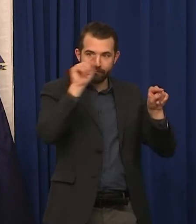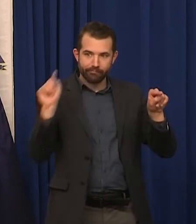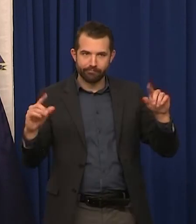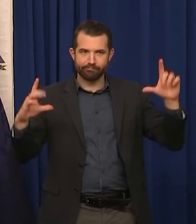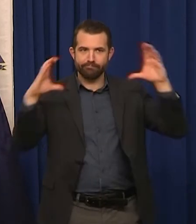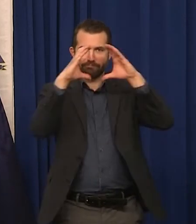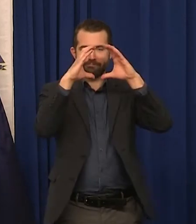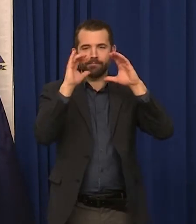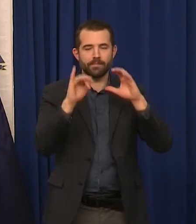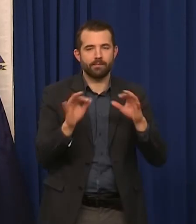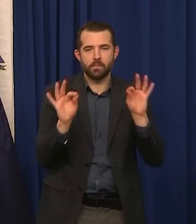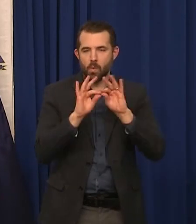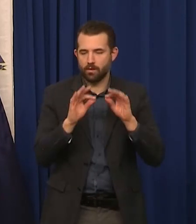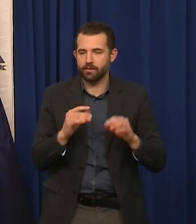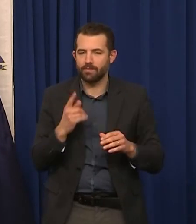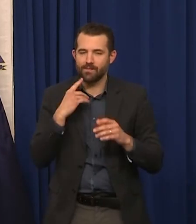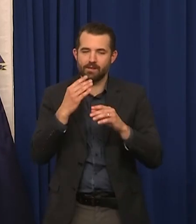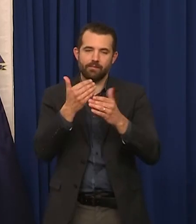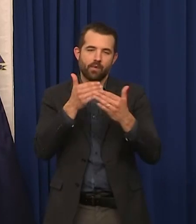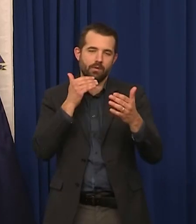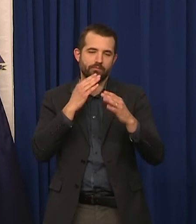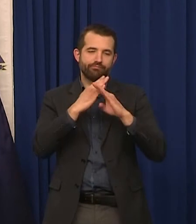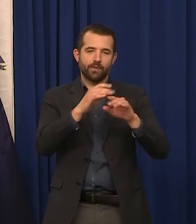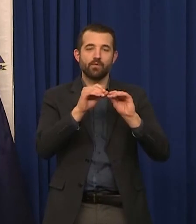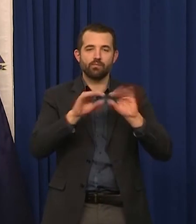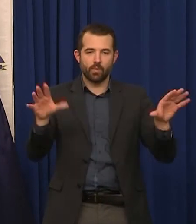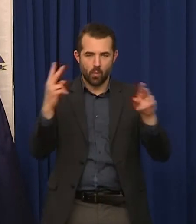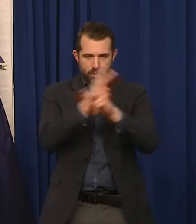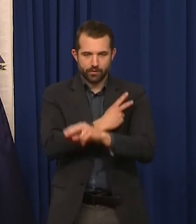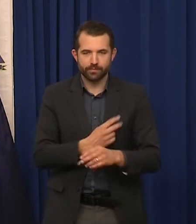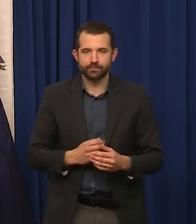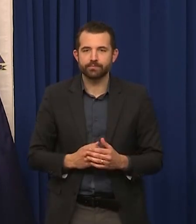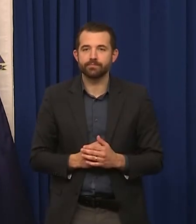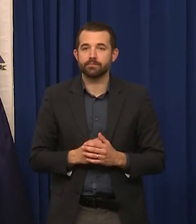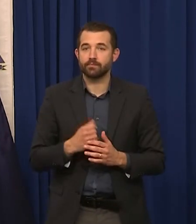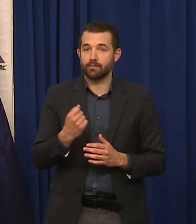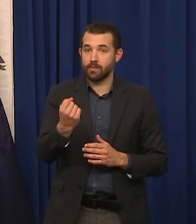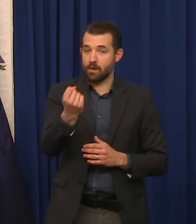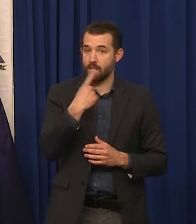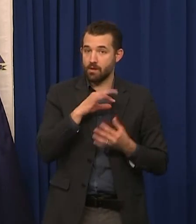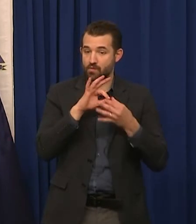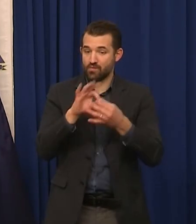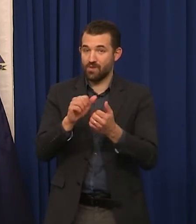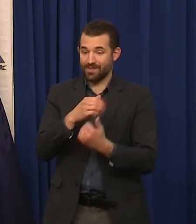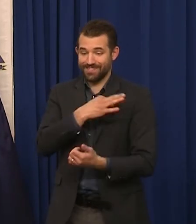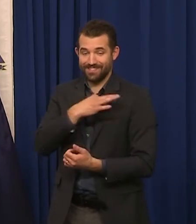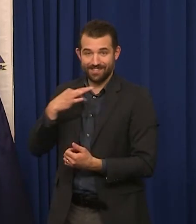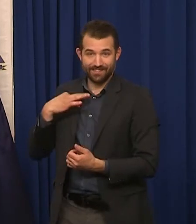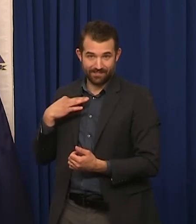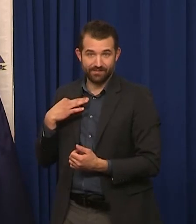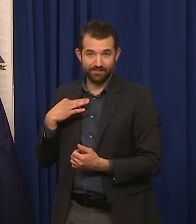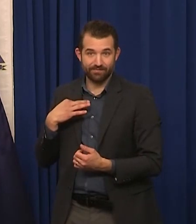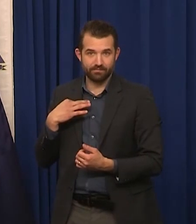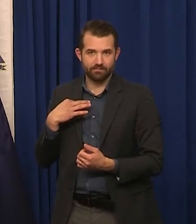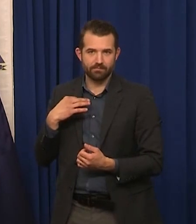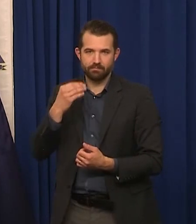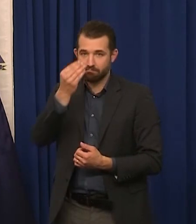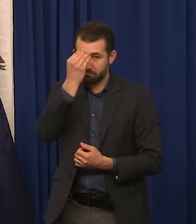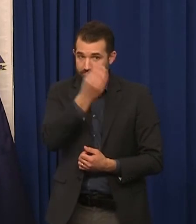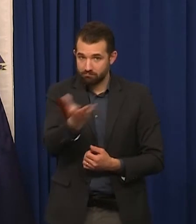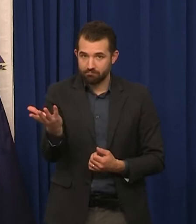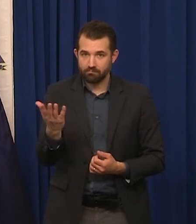coronavirus. Now, Patrick, you ask about the staffing pieces particularly. Our goal for this phase of